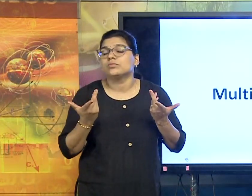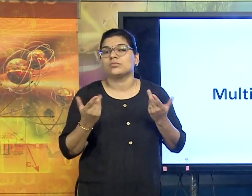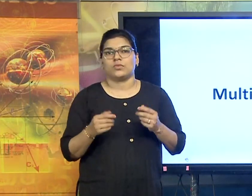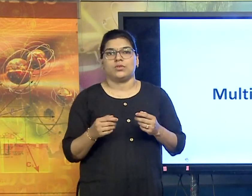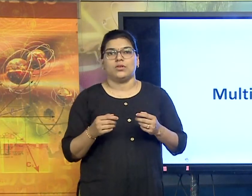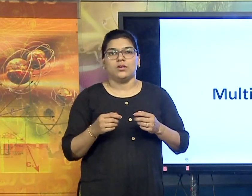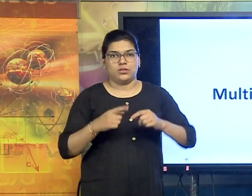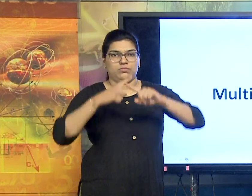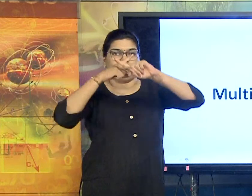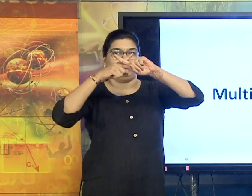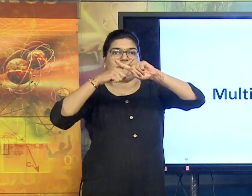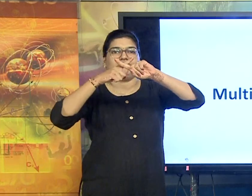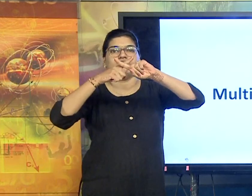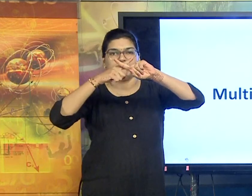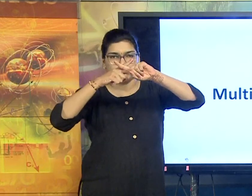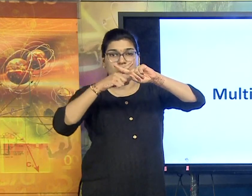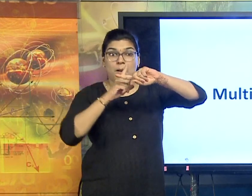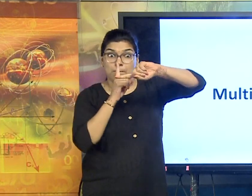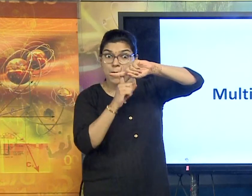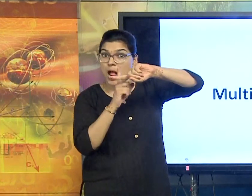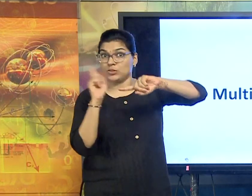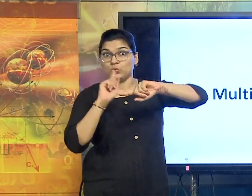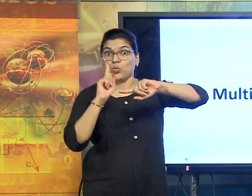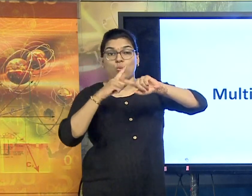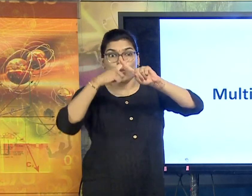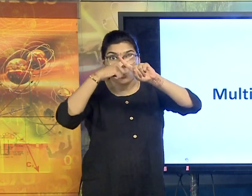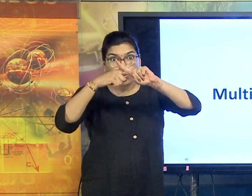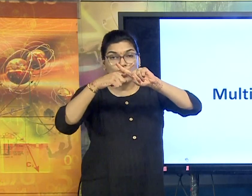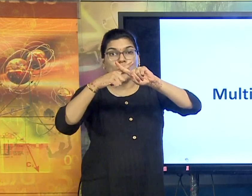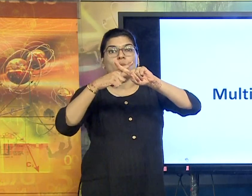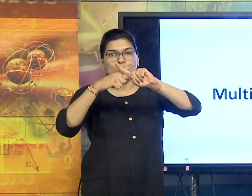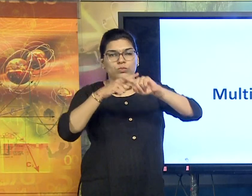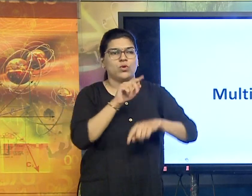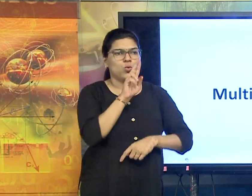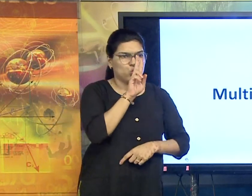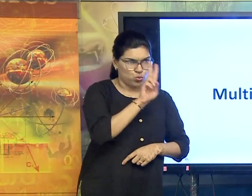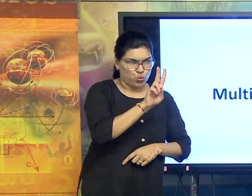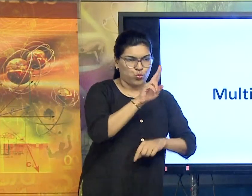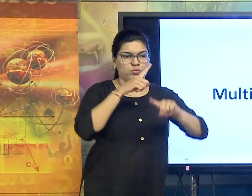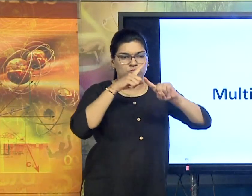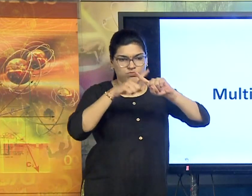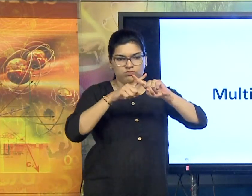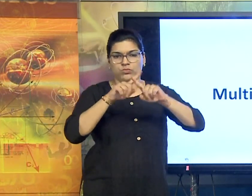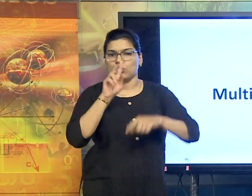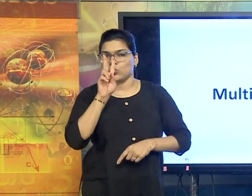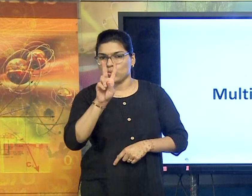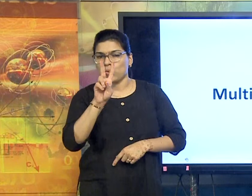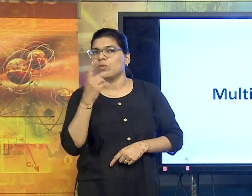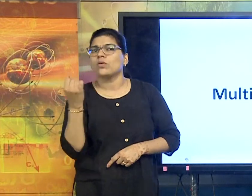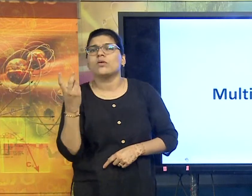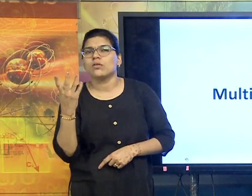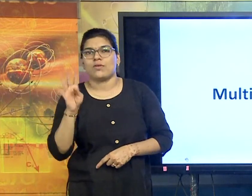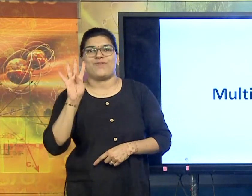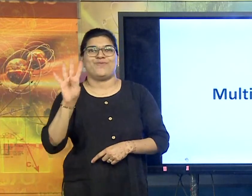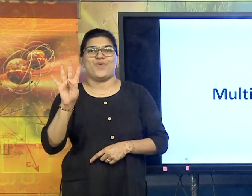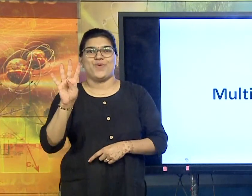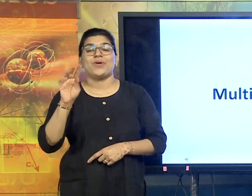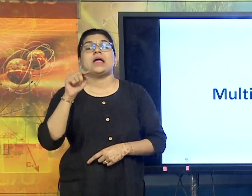This word is multiplication. This is not the plus sign. You have to be careful that this